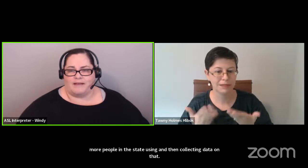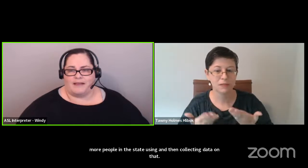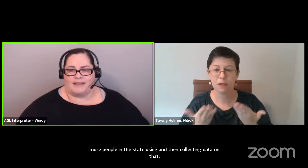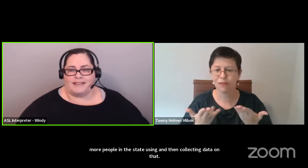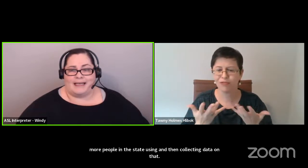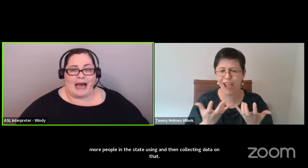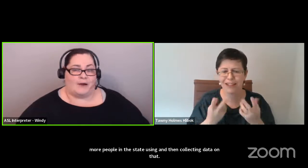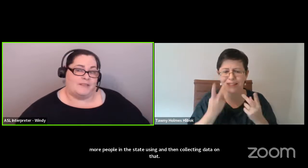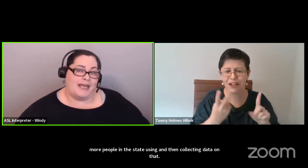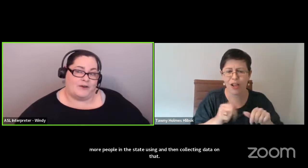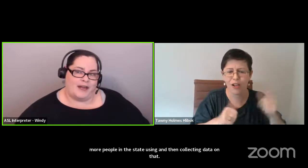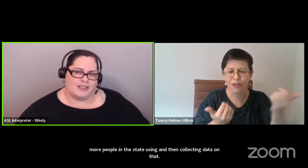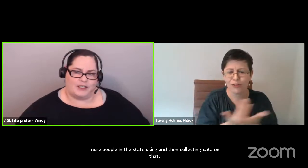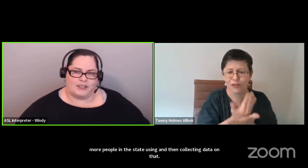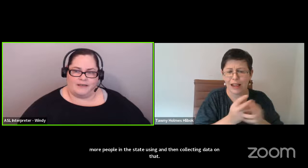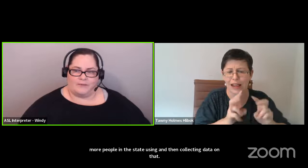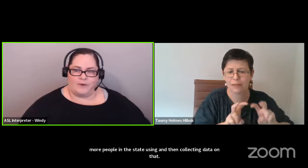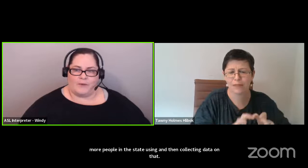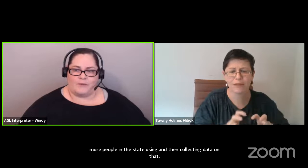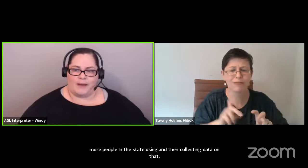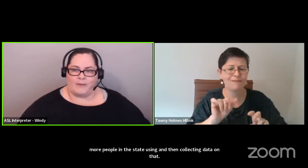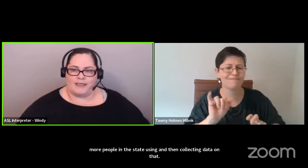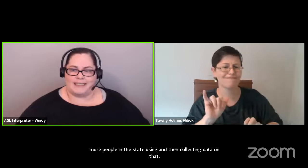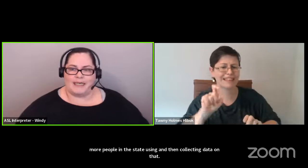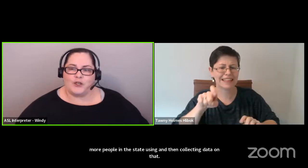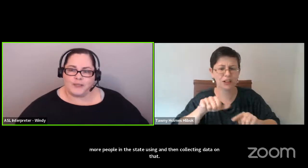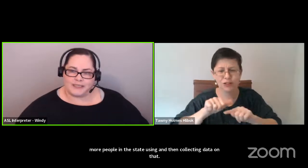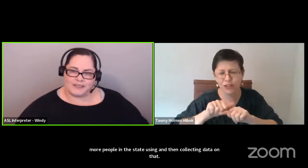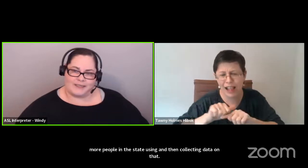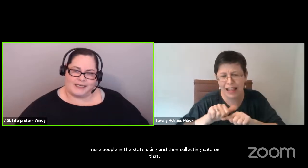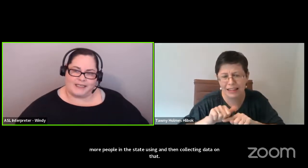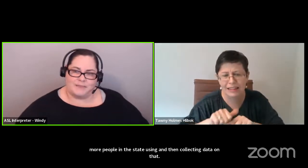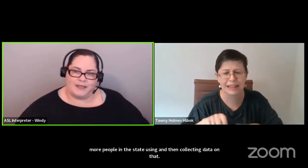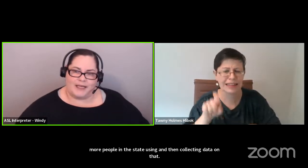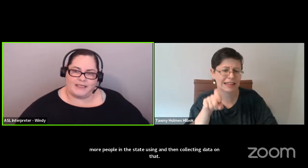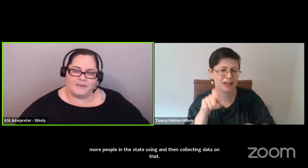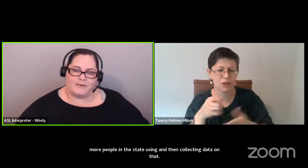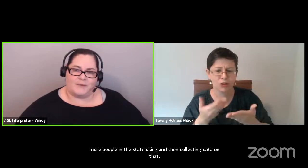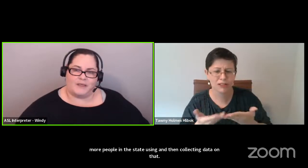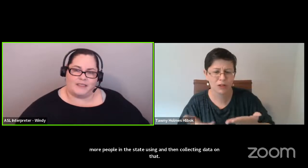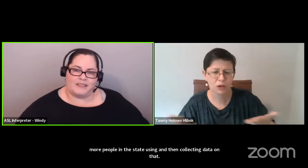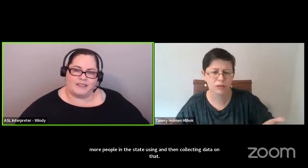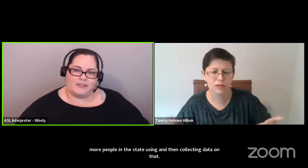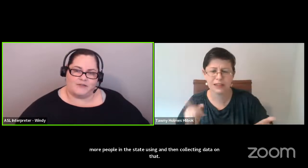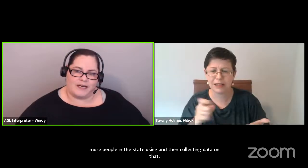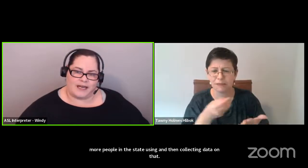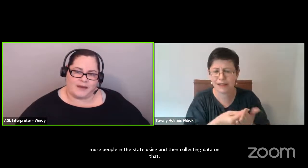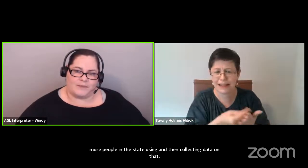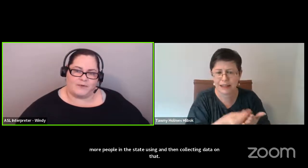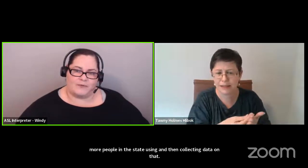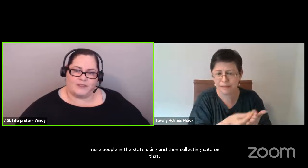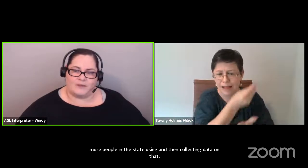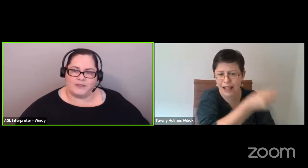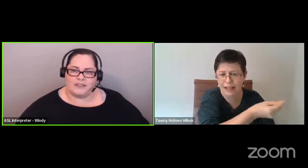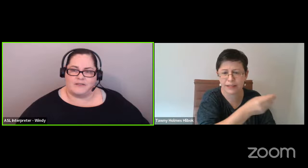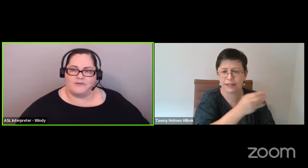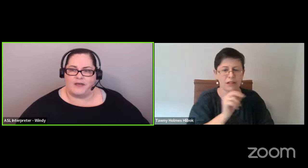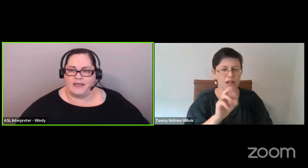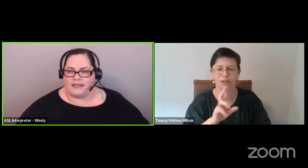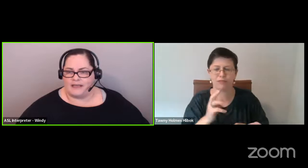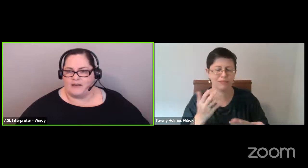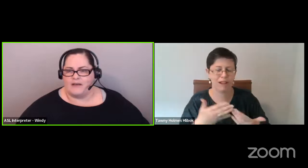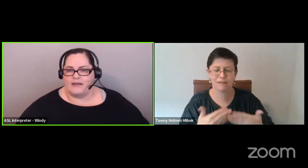maybe it's out of date or aged, and we might want to see a new assessment take its place, but we would need to see training happen, or